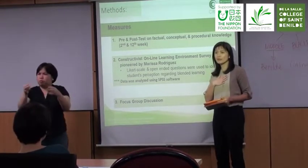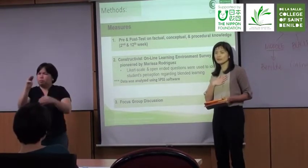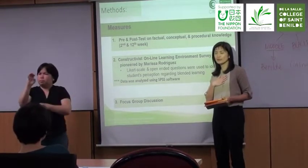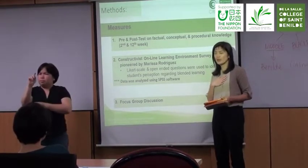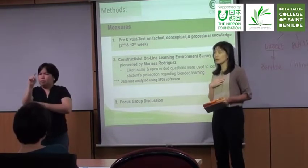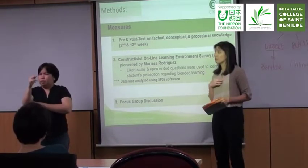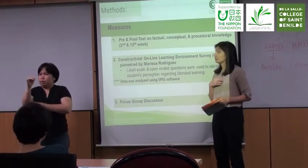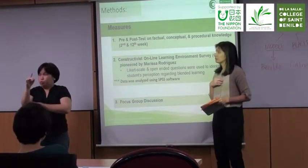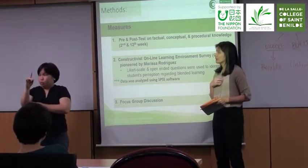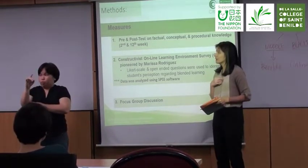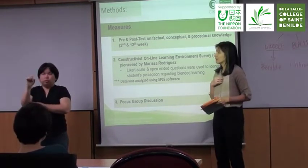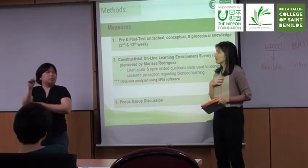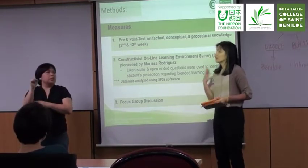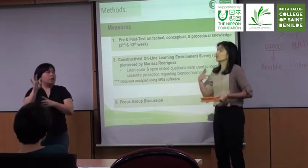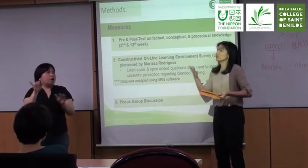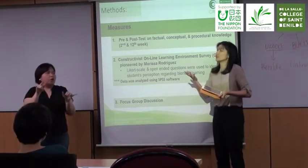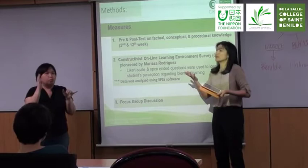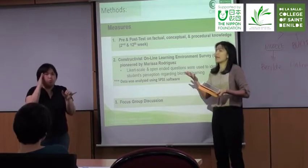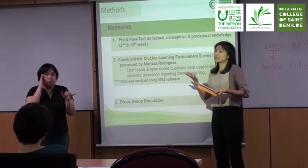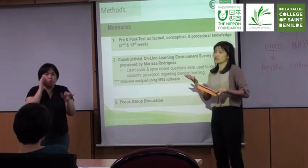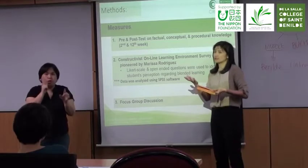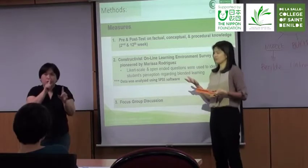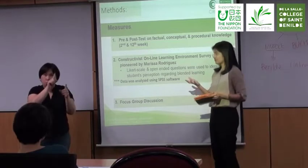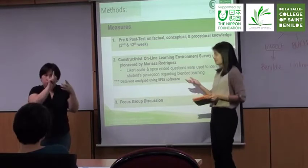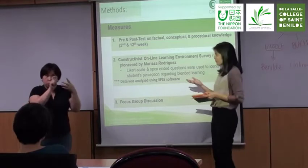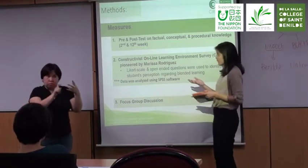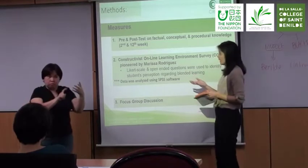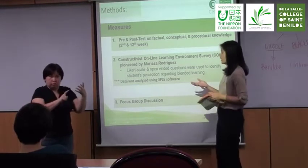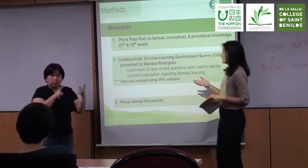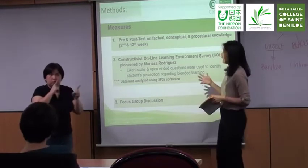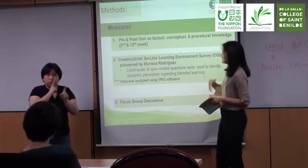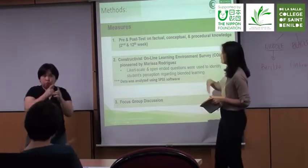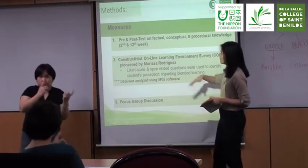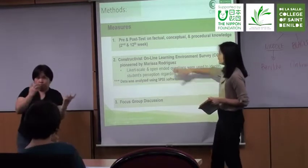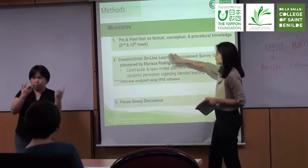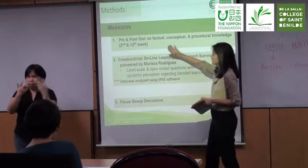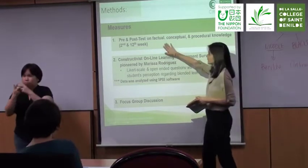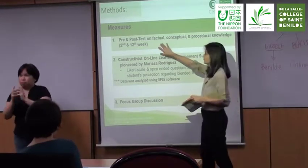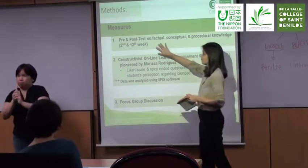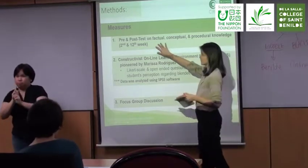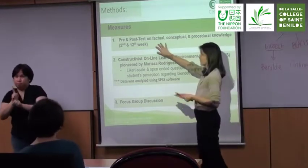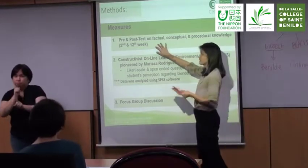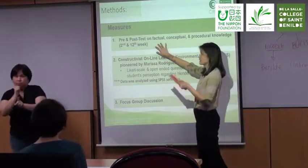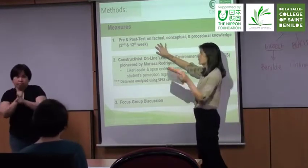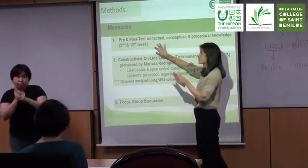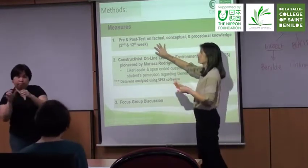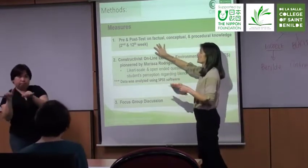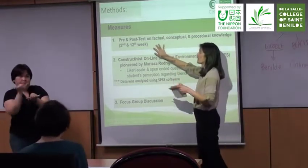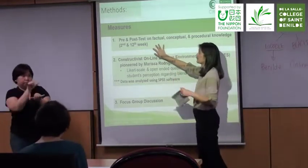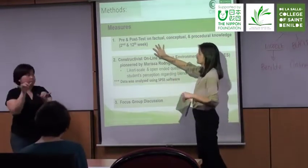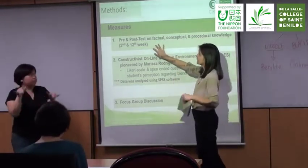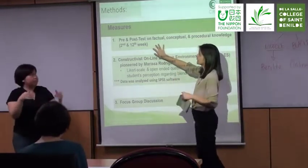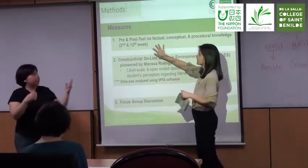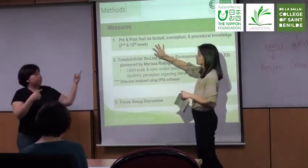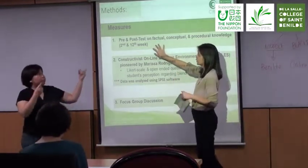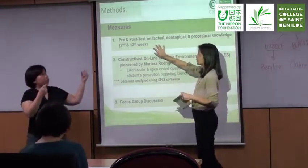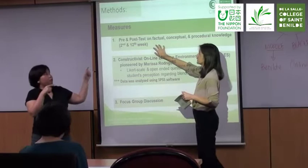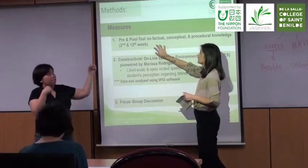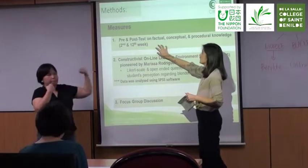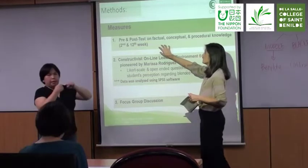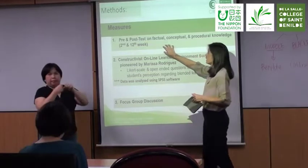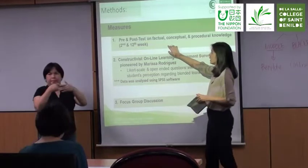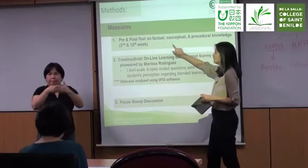know if my questions are being answered. I did pre-test and post-test. I'll be explaining everything